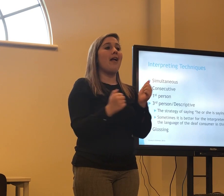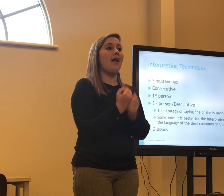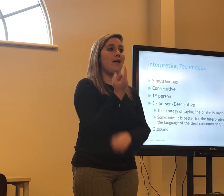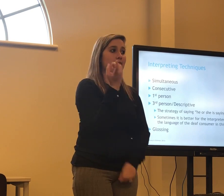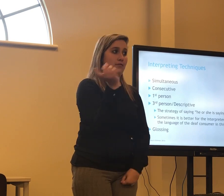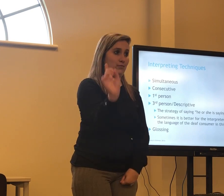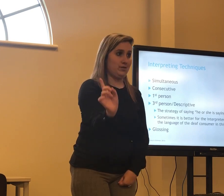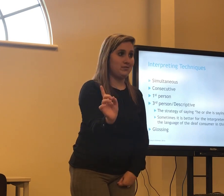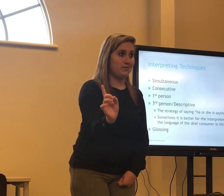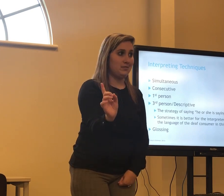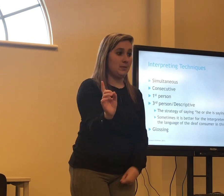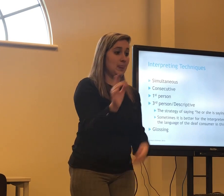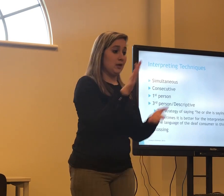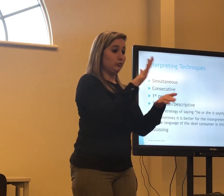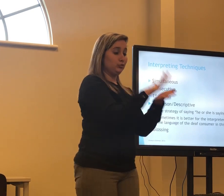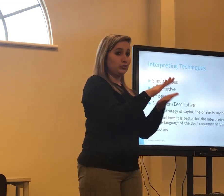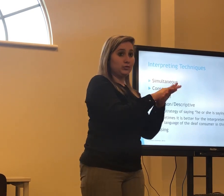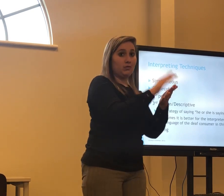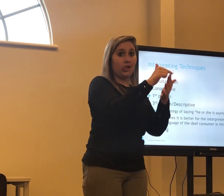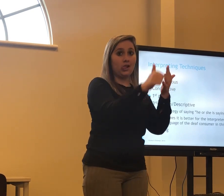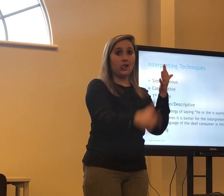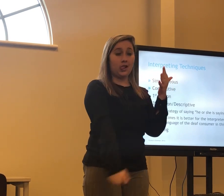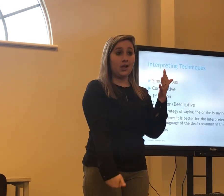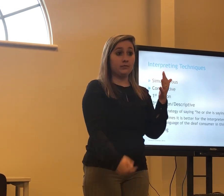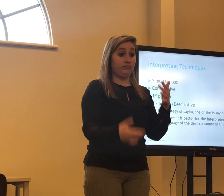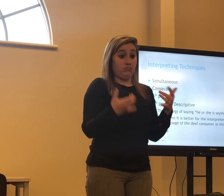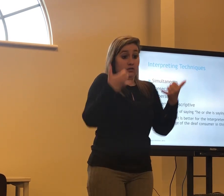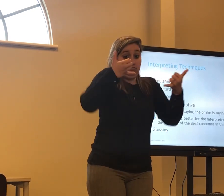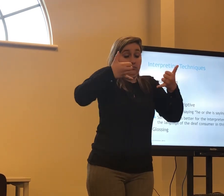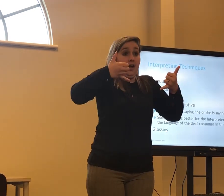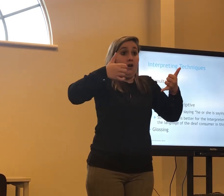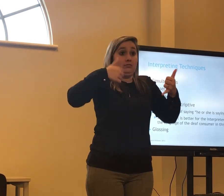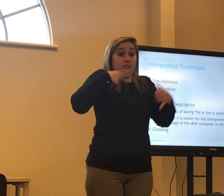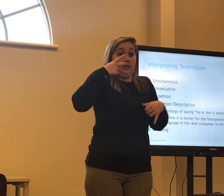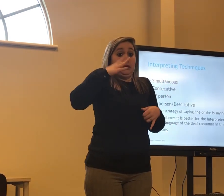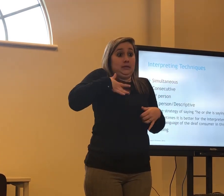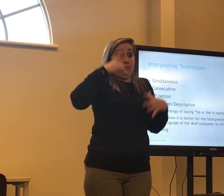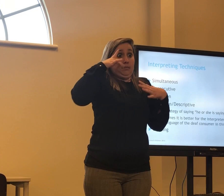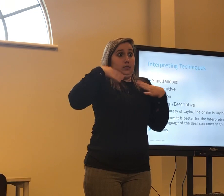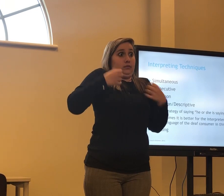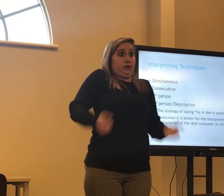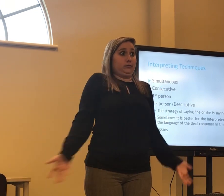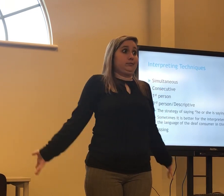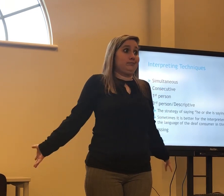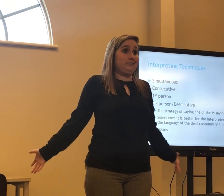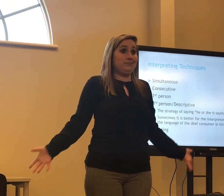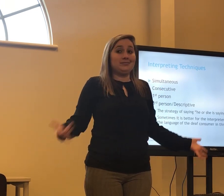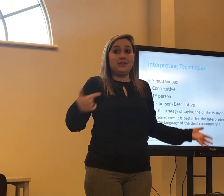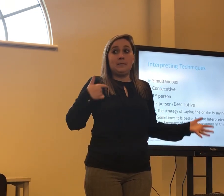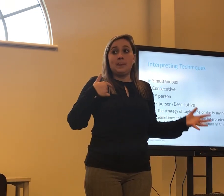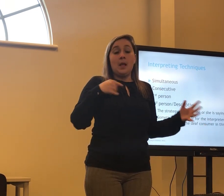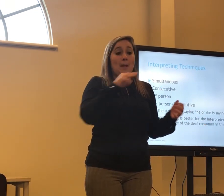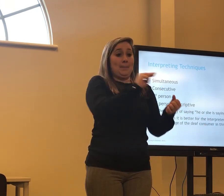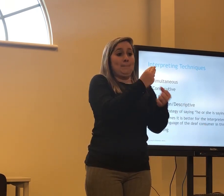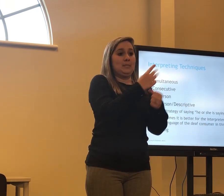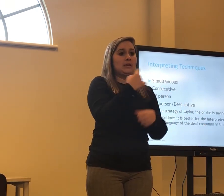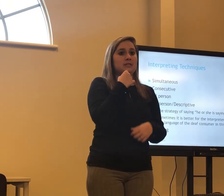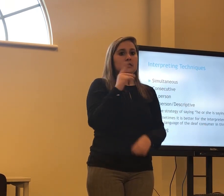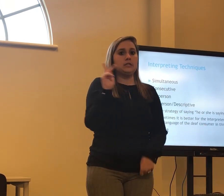sure. I've seen my own mental health going on today. I love it. Miriam was going, Catherine, you cannot sit still. I'm like, I am